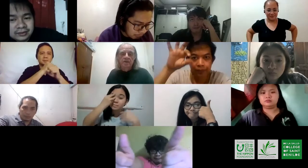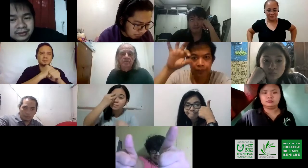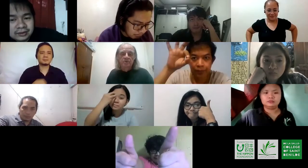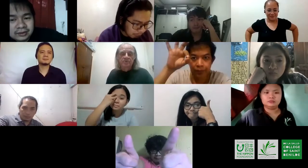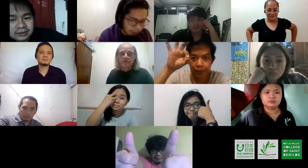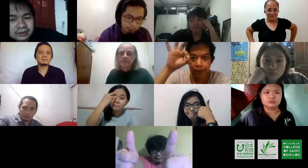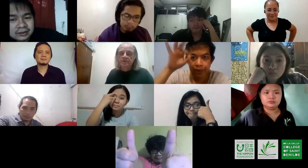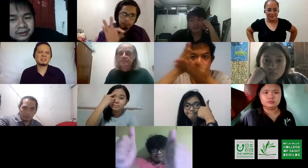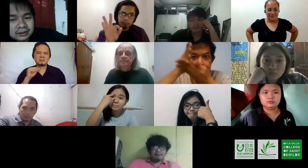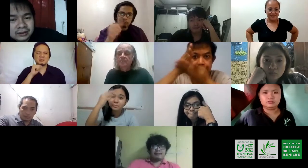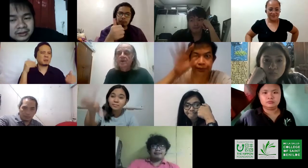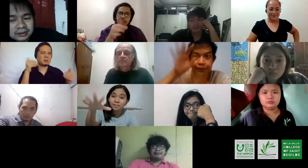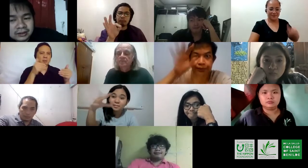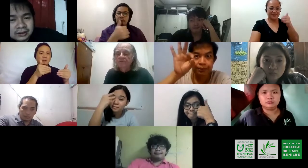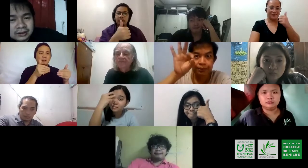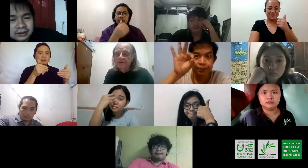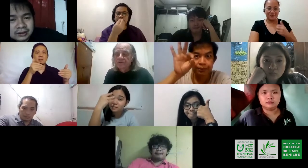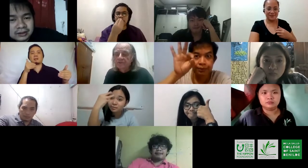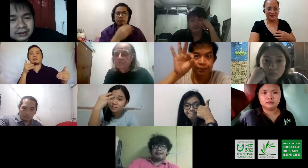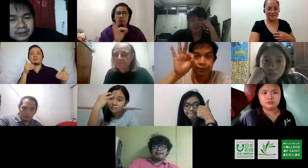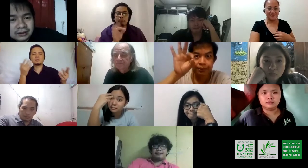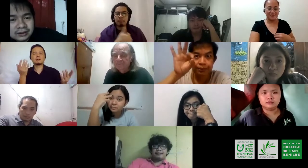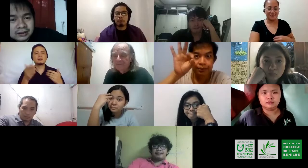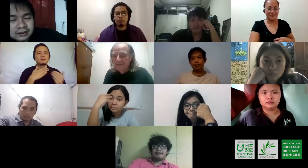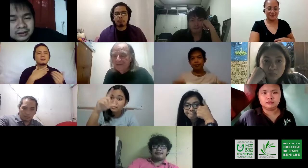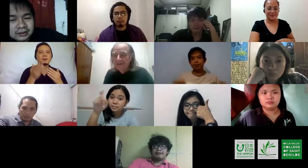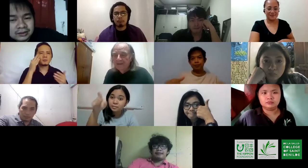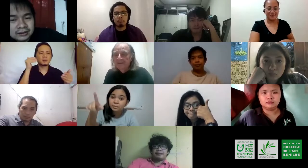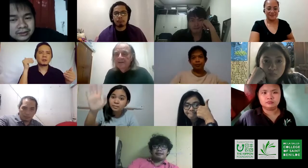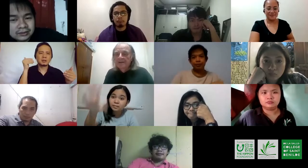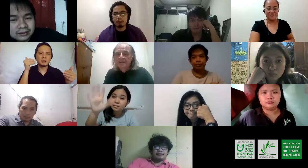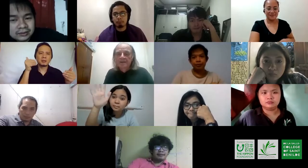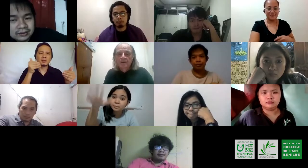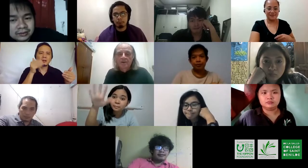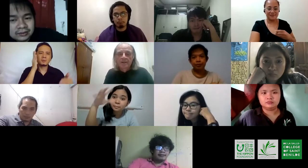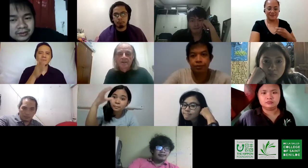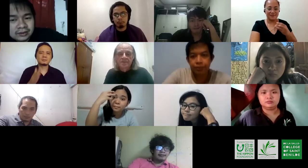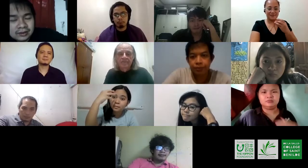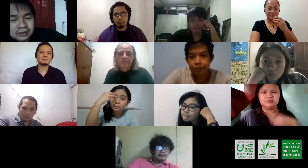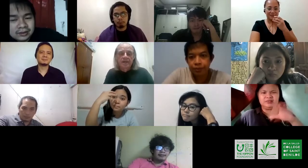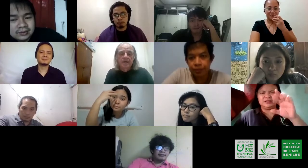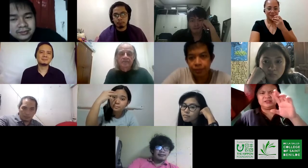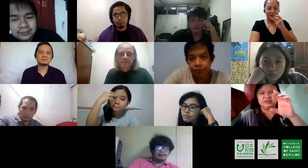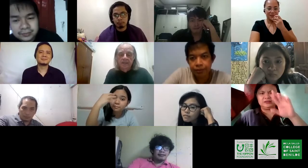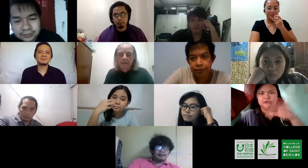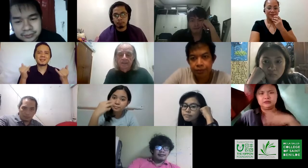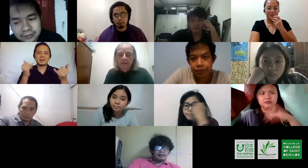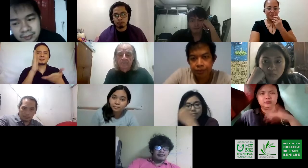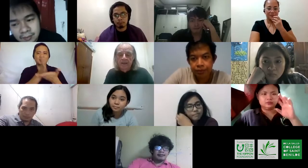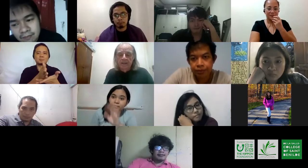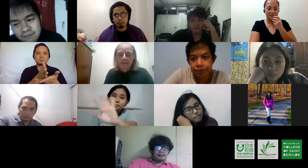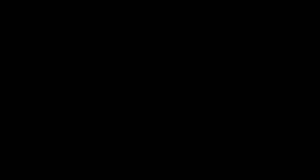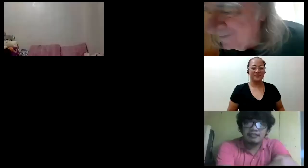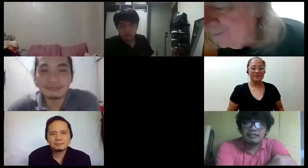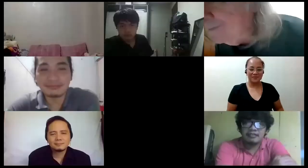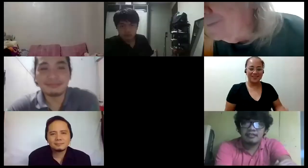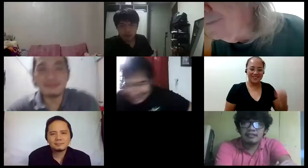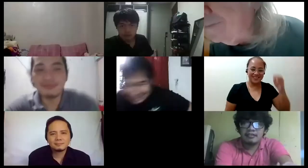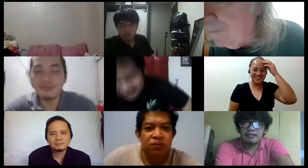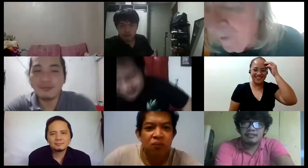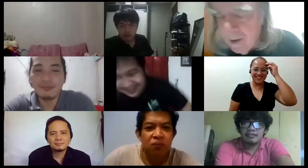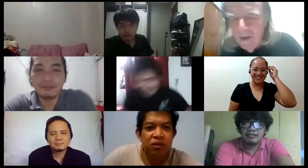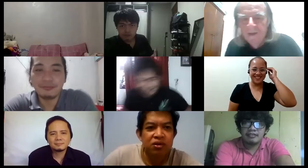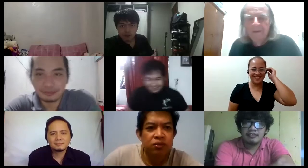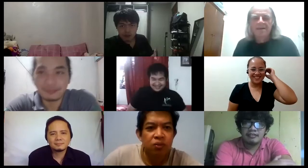Well, not almost finished, but we'll finish soon. Okay, let's stop for now and come back in 10.